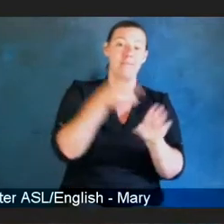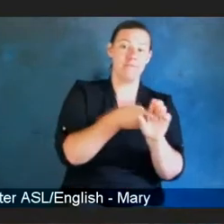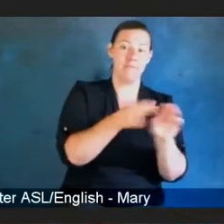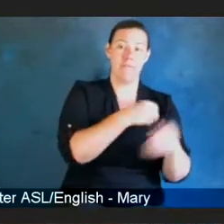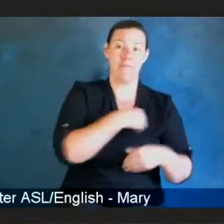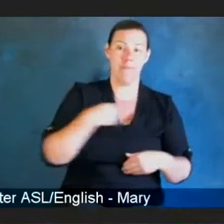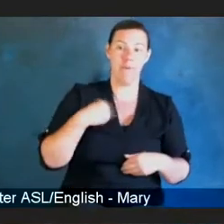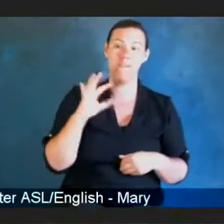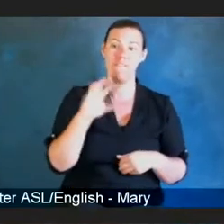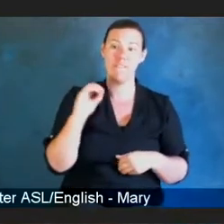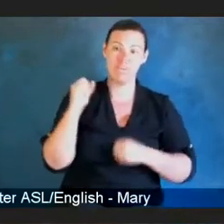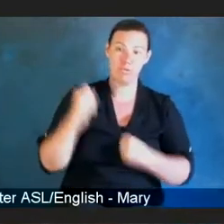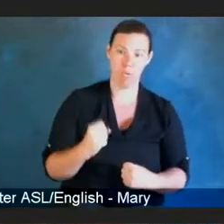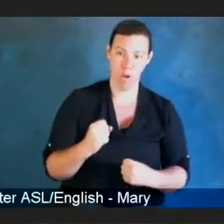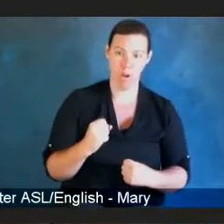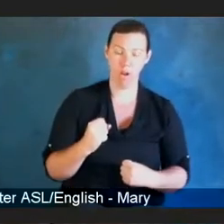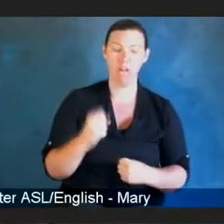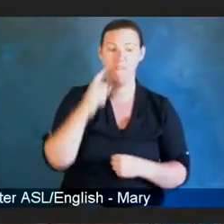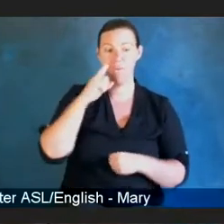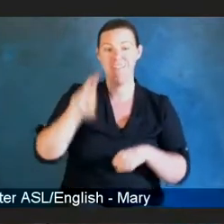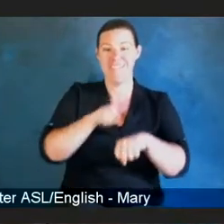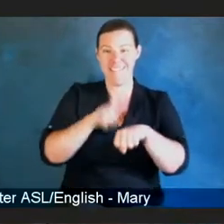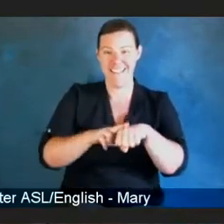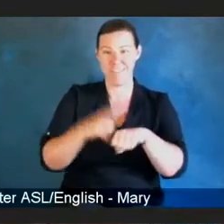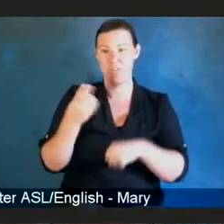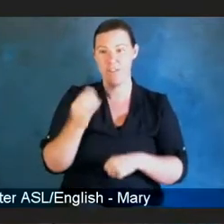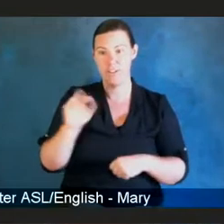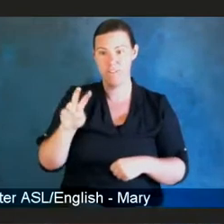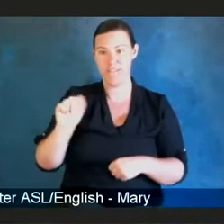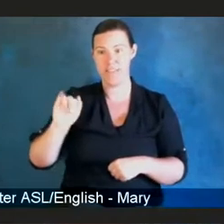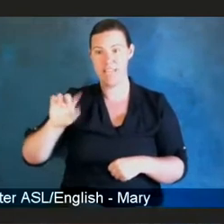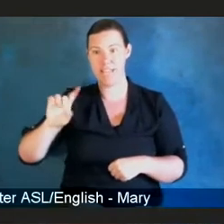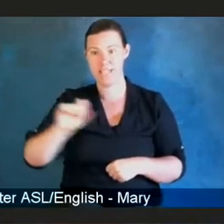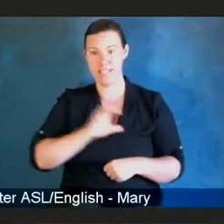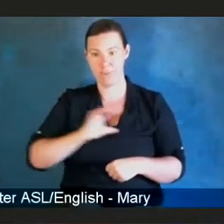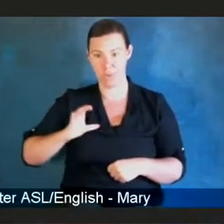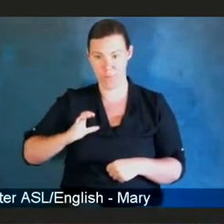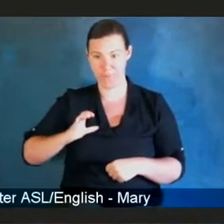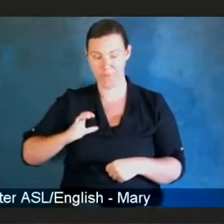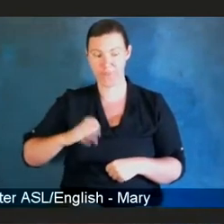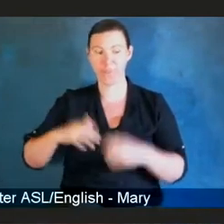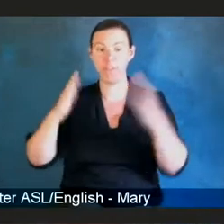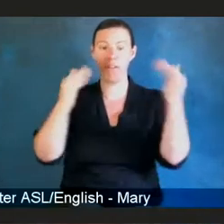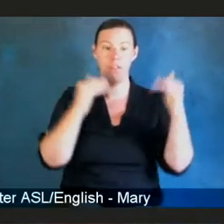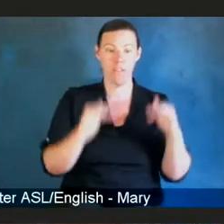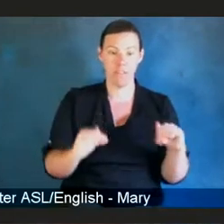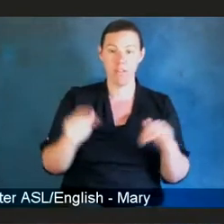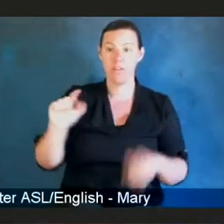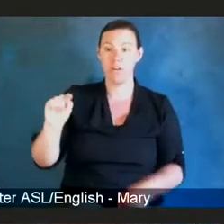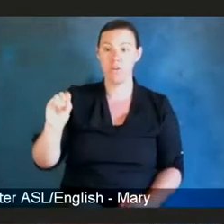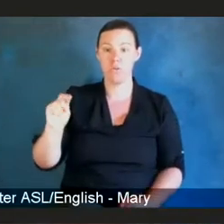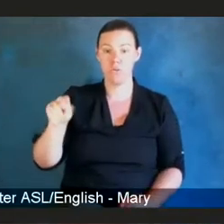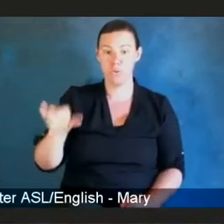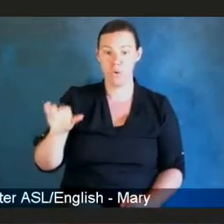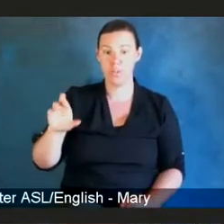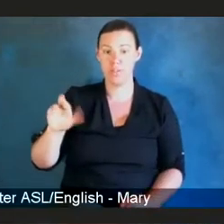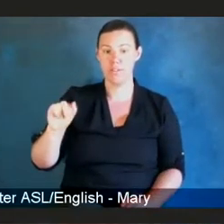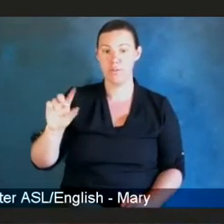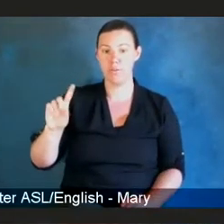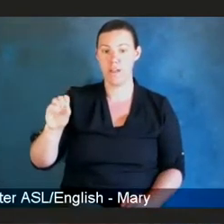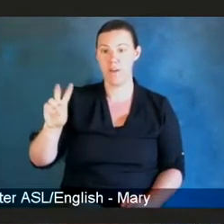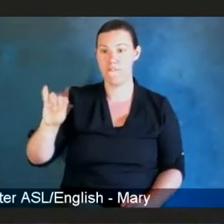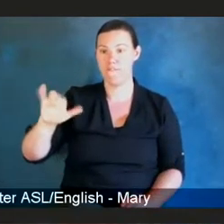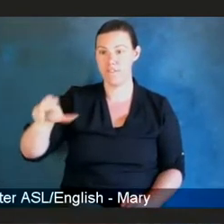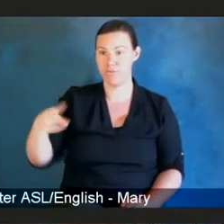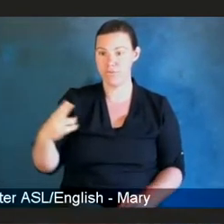Council. We also are fortunate to have with us Tony Radovich, who is a community activist who advocates for those living